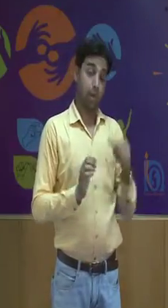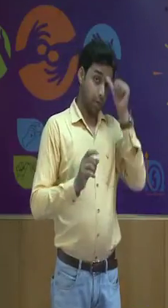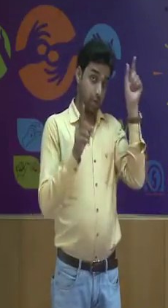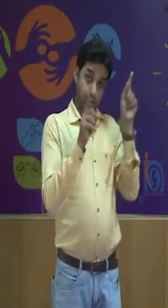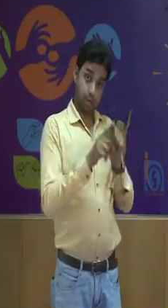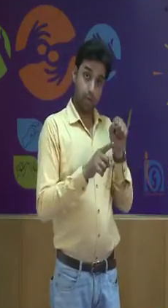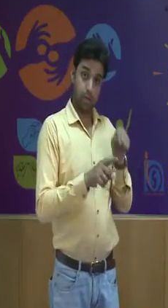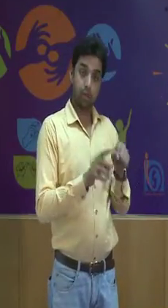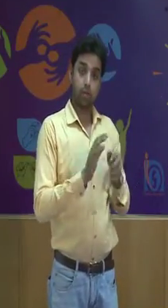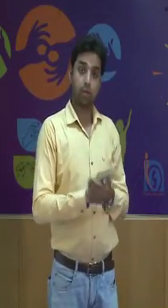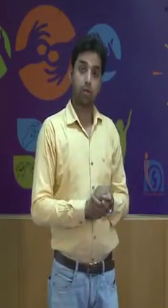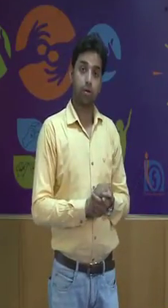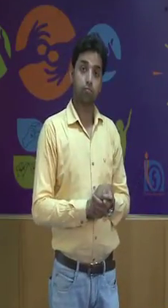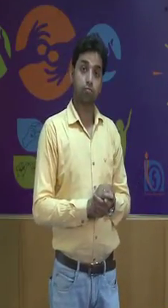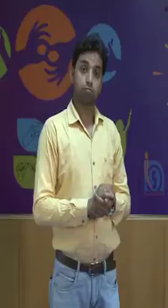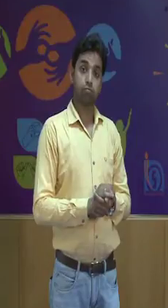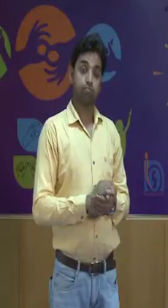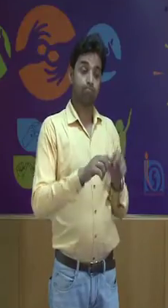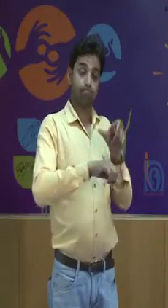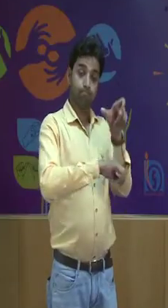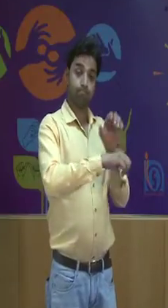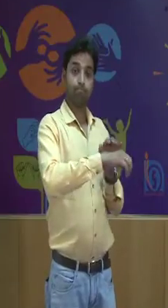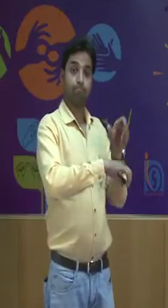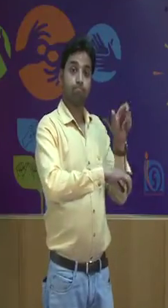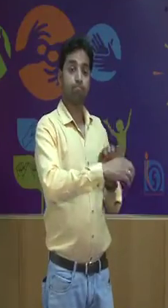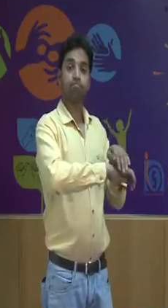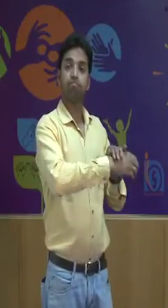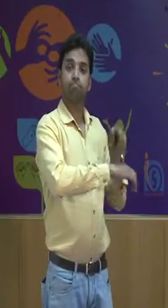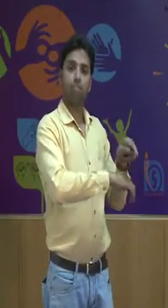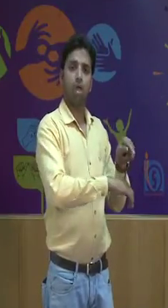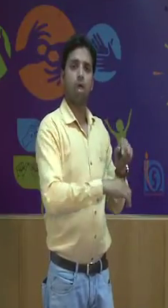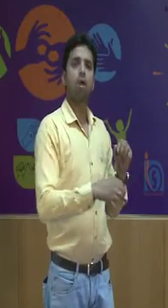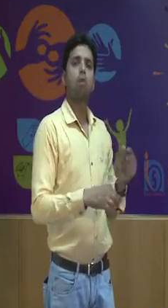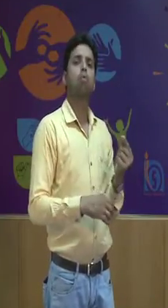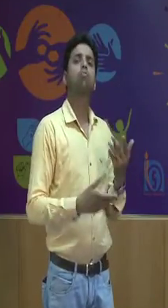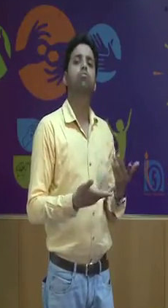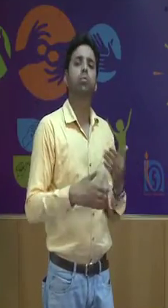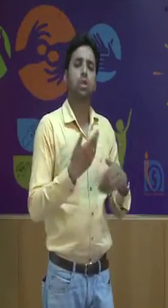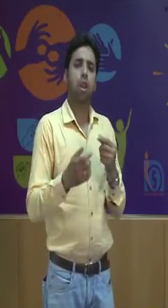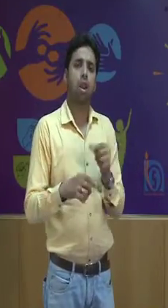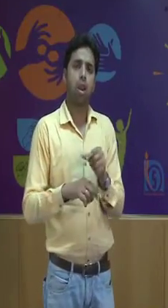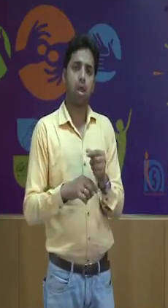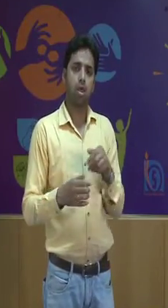In India, the slaves were generally used as servants.